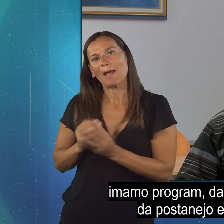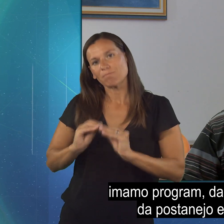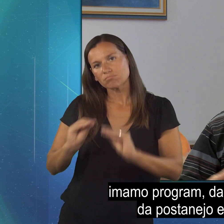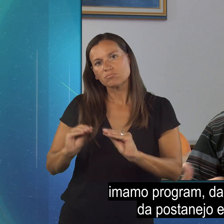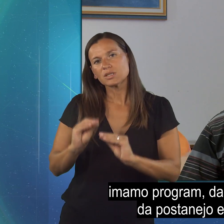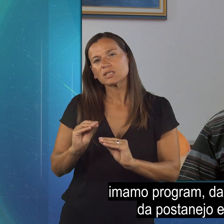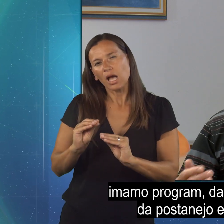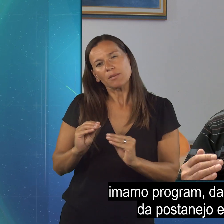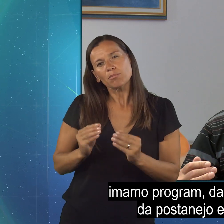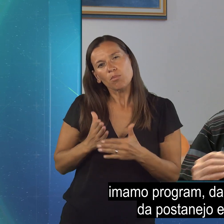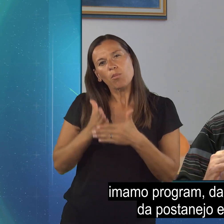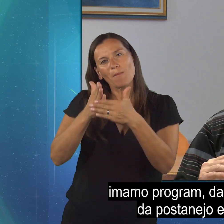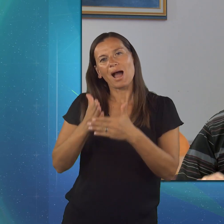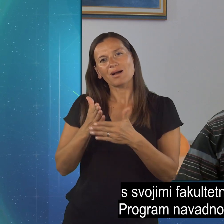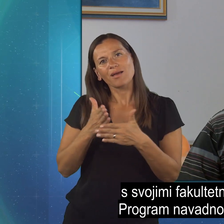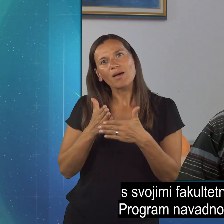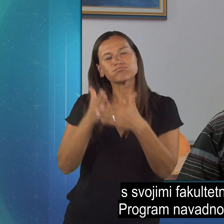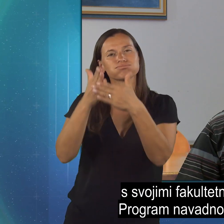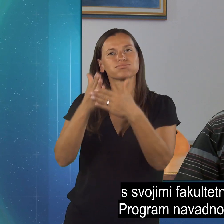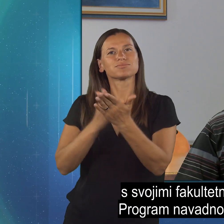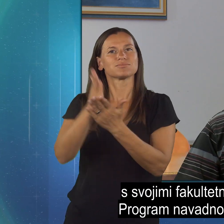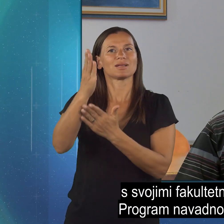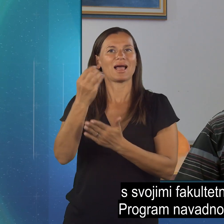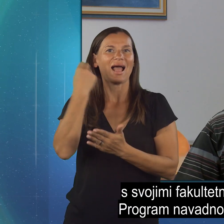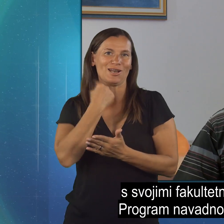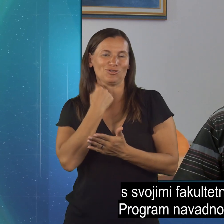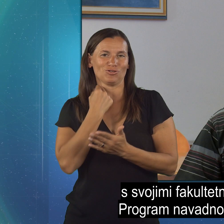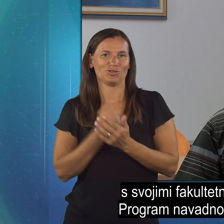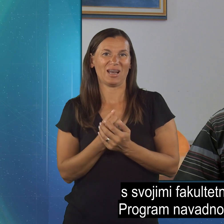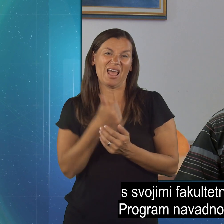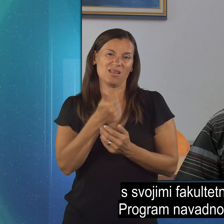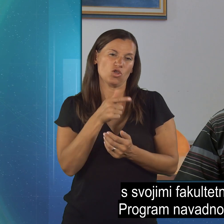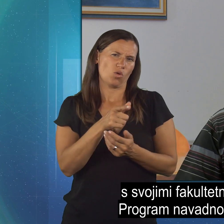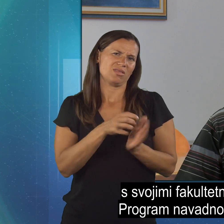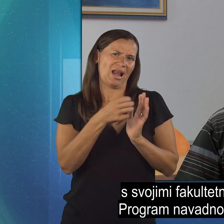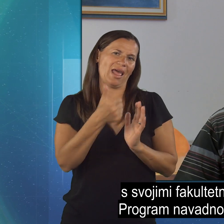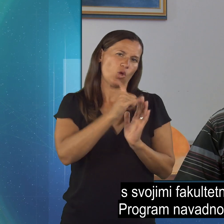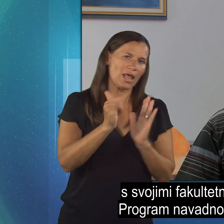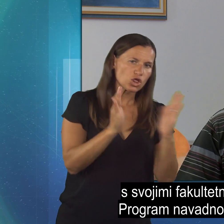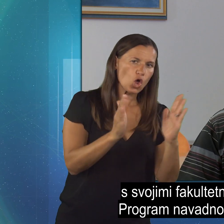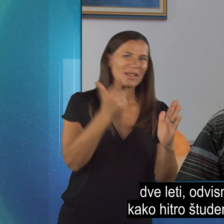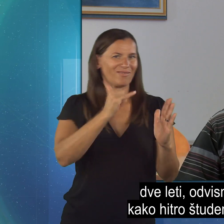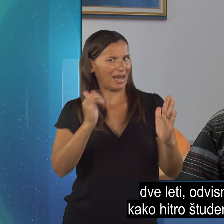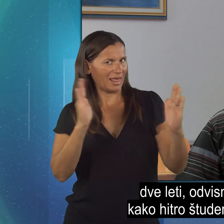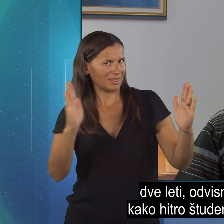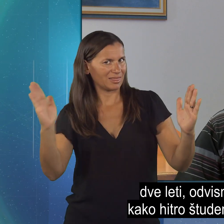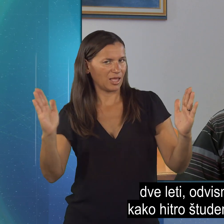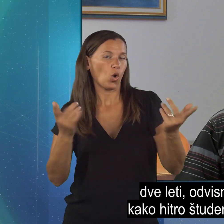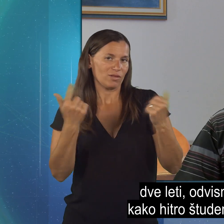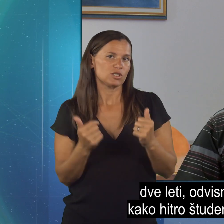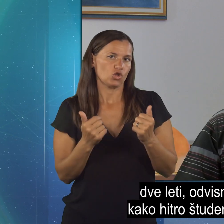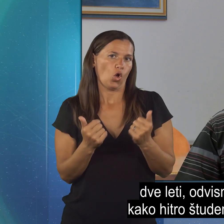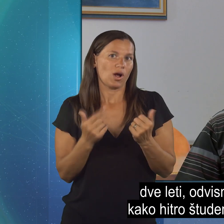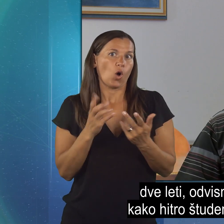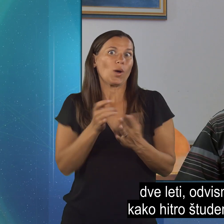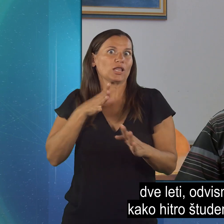them become equal with their college entry peers. Usually the program lasts a year or 2 years, depending on how fast